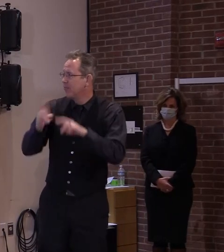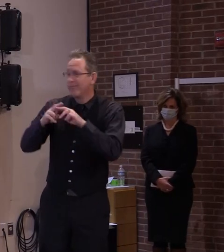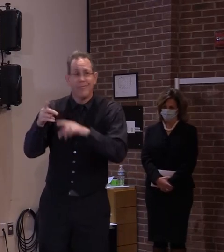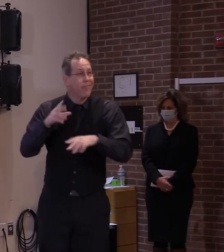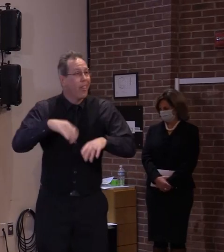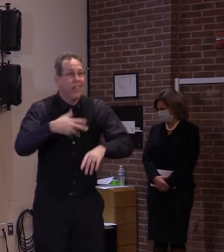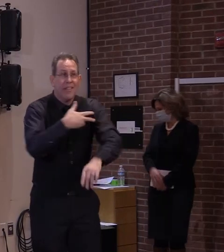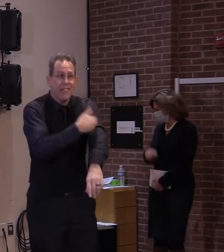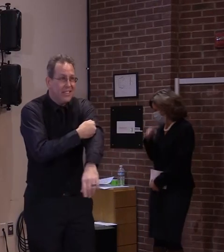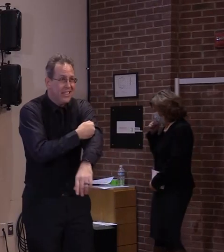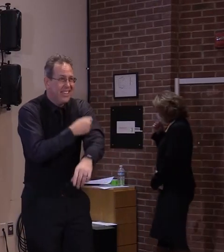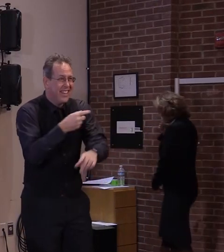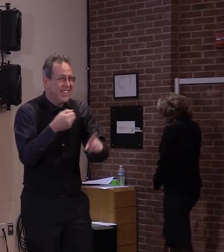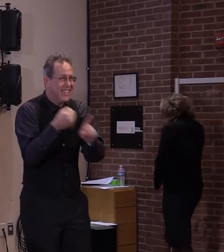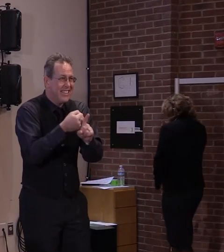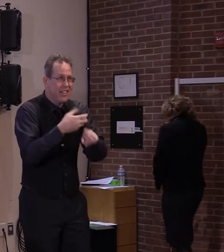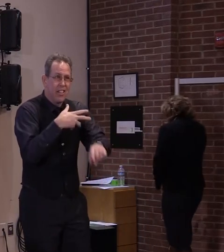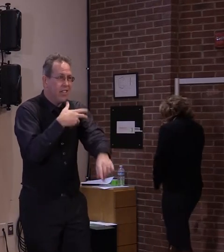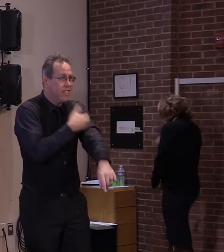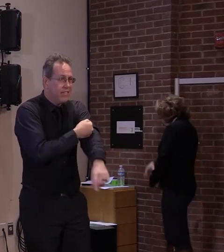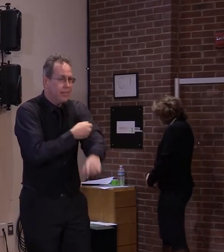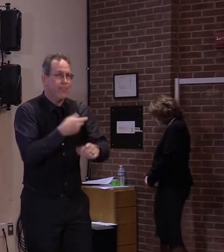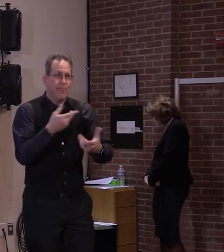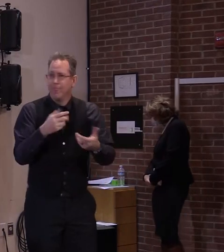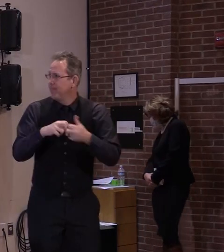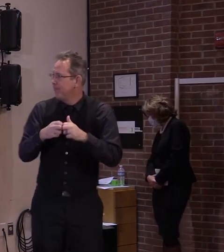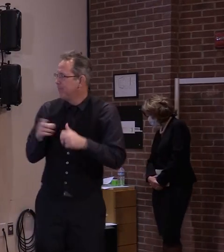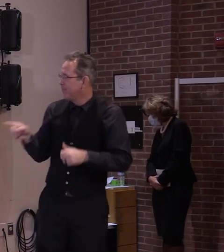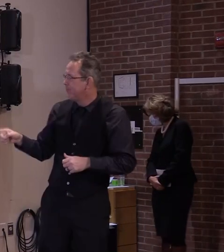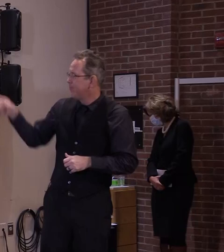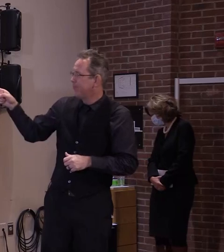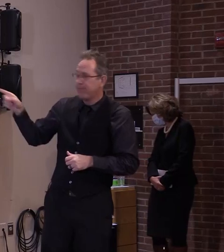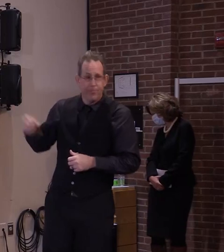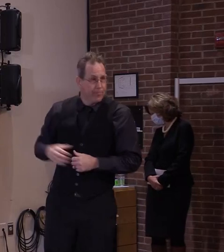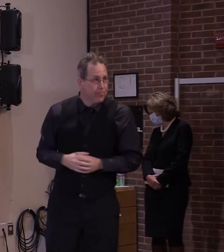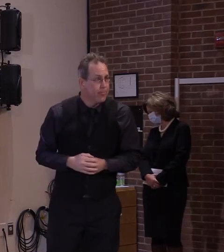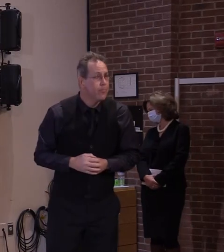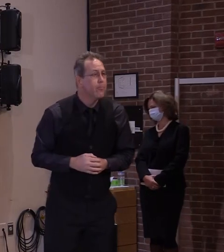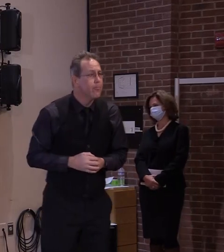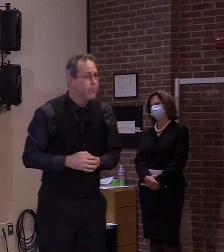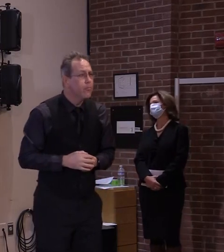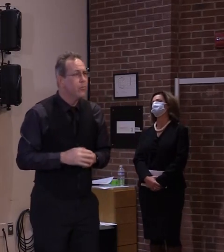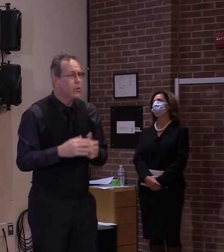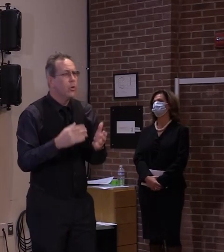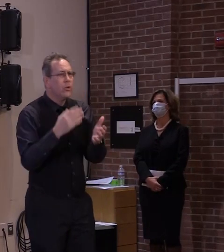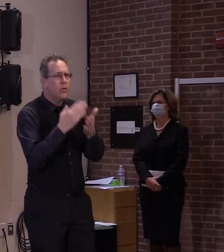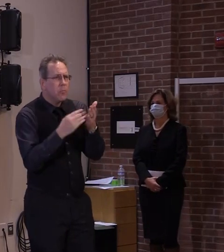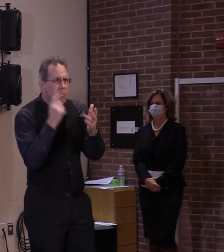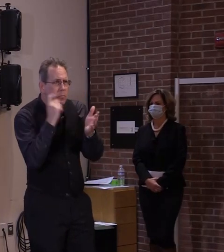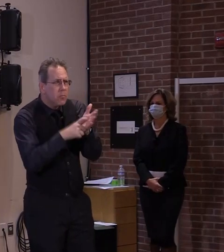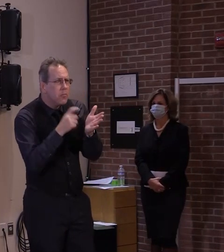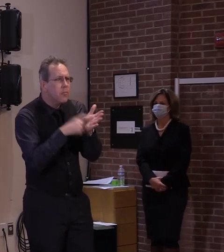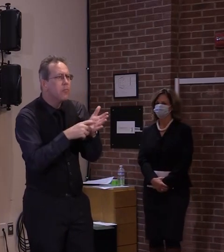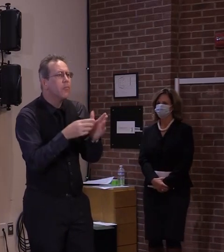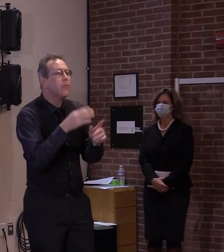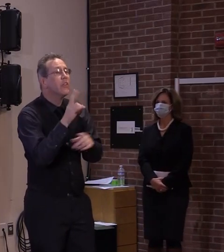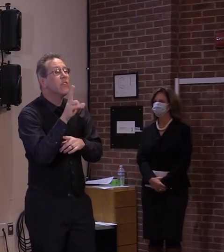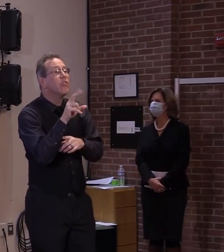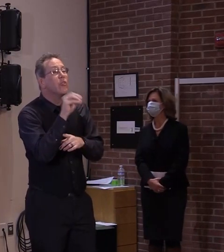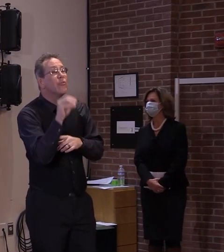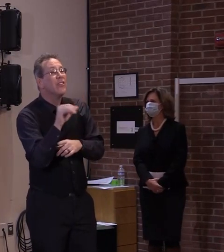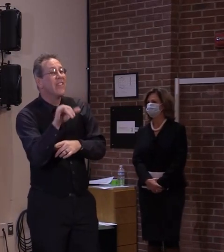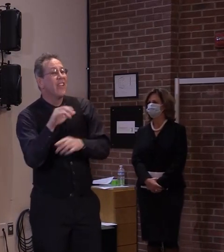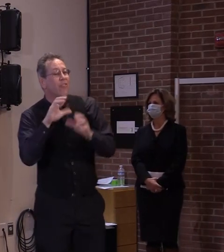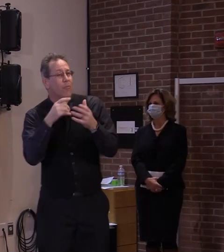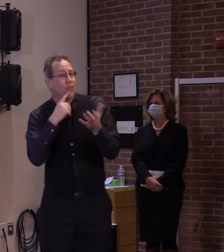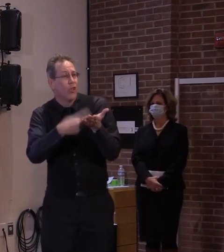week. So following that general trend of hospitalizations coming down in Vermont, with 73% of those being among the